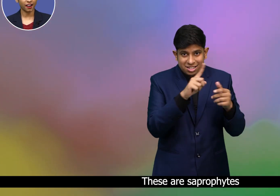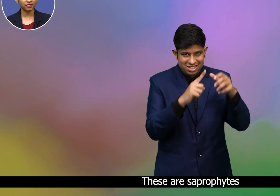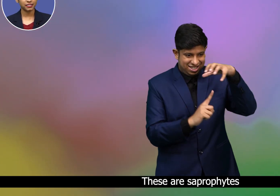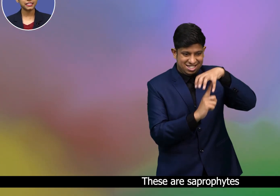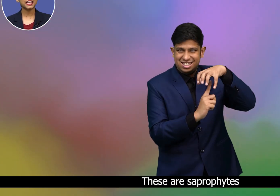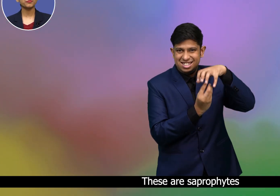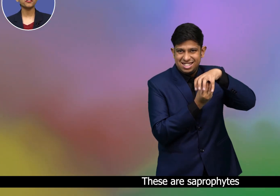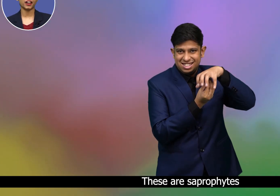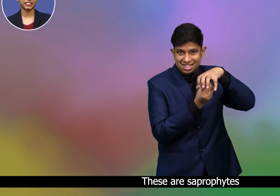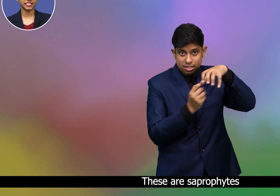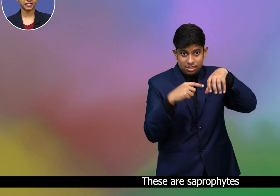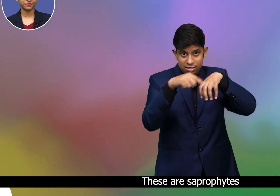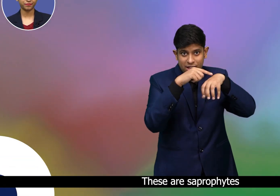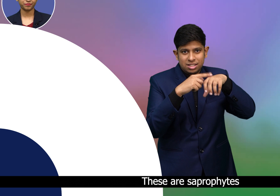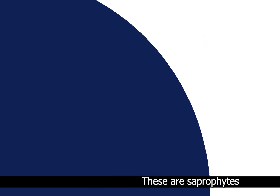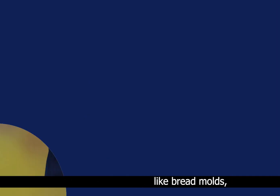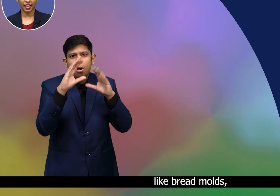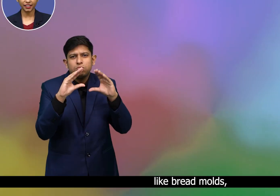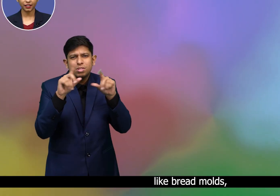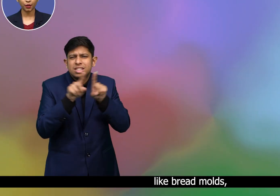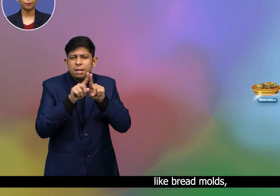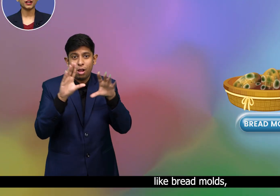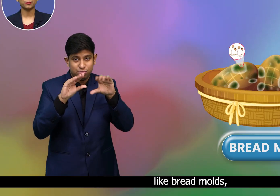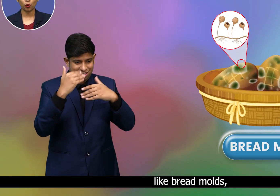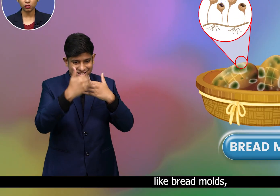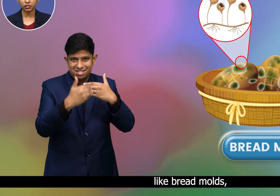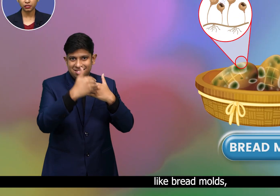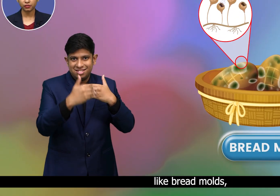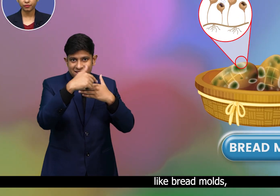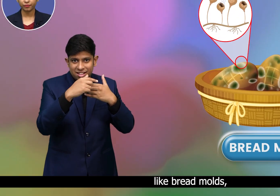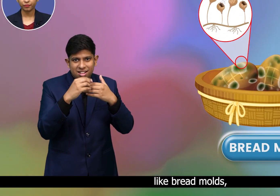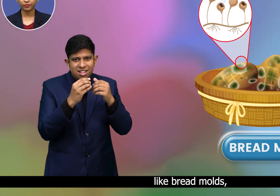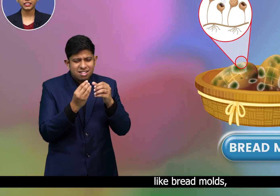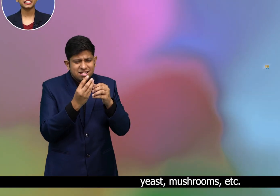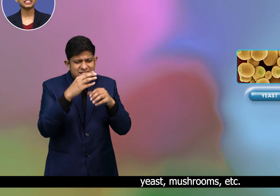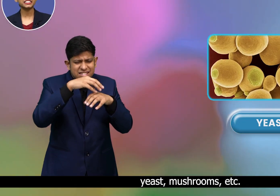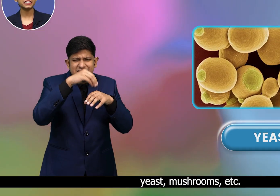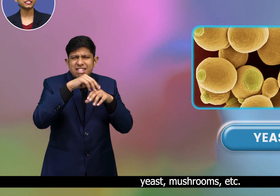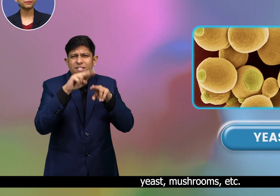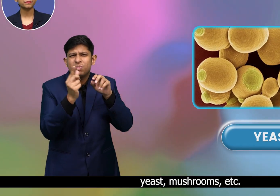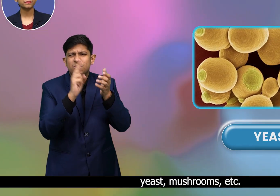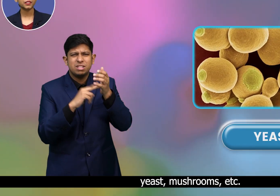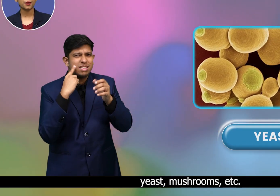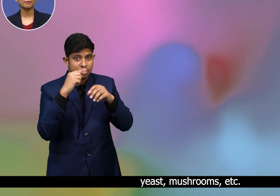These are saprophytes like bread molds,